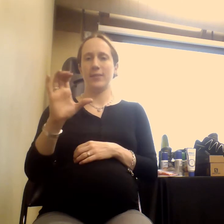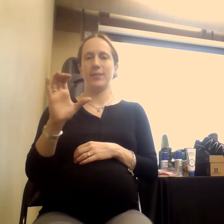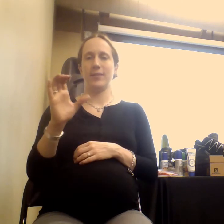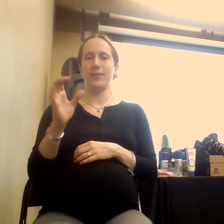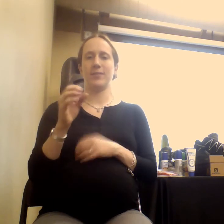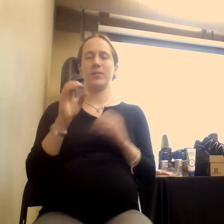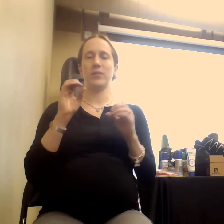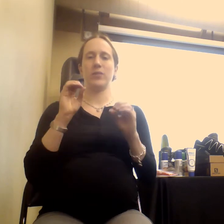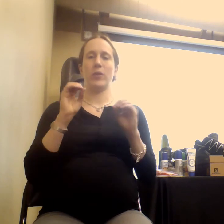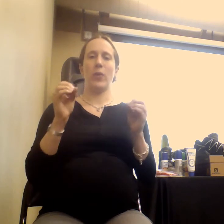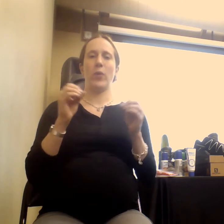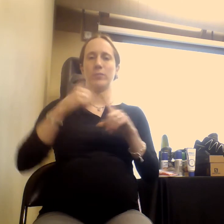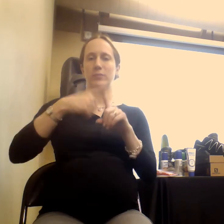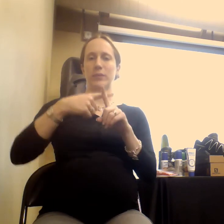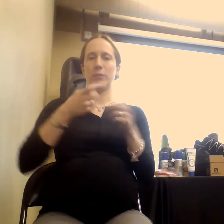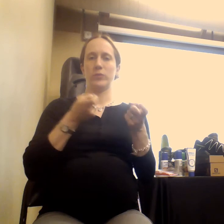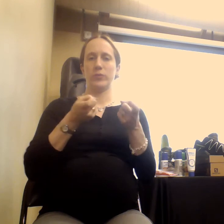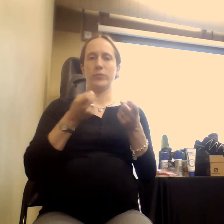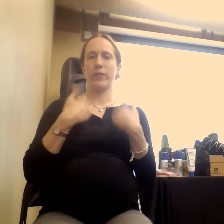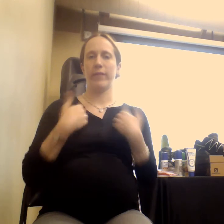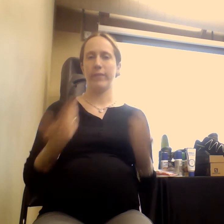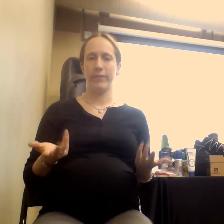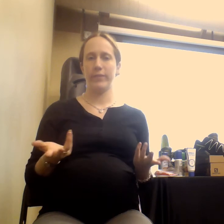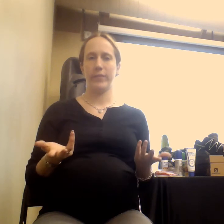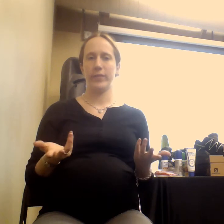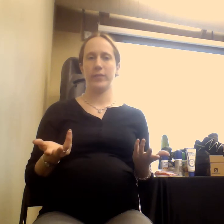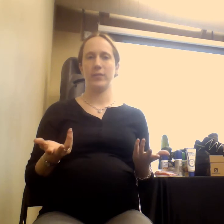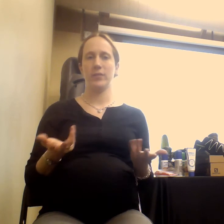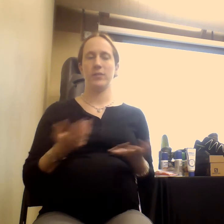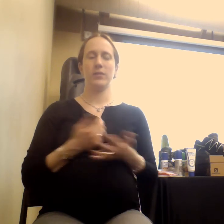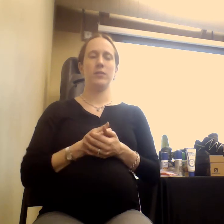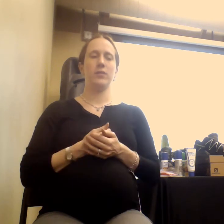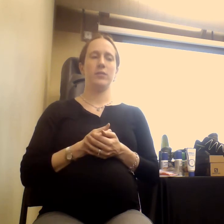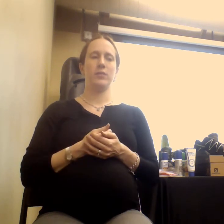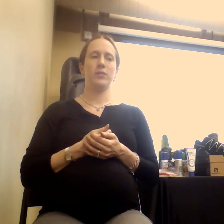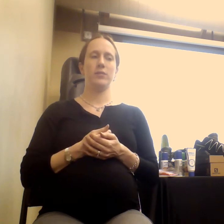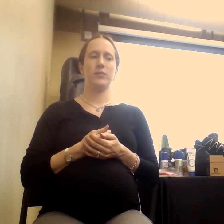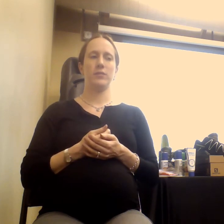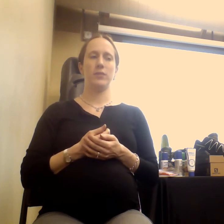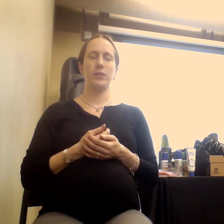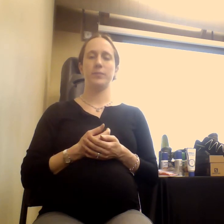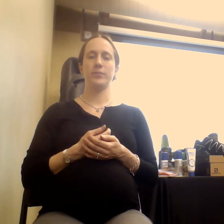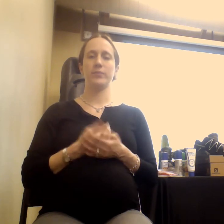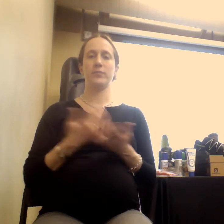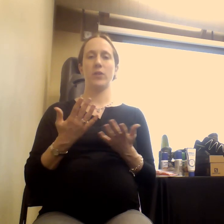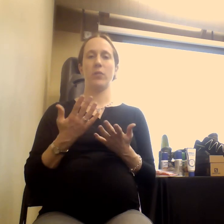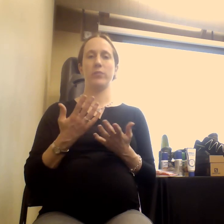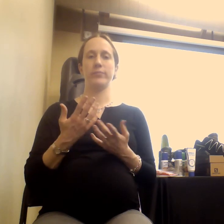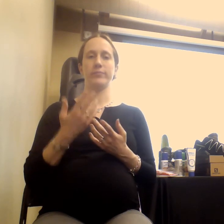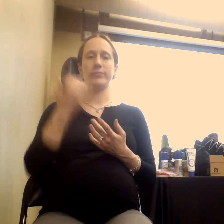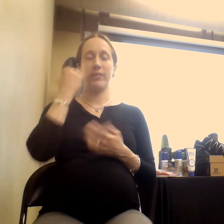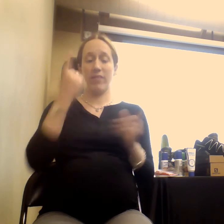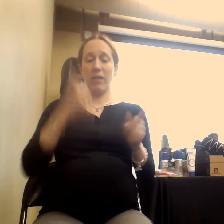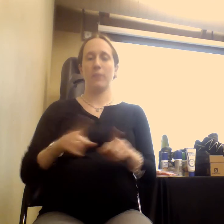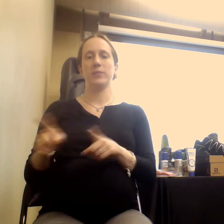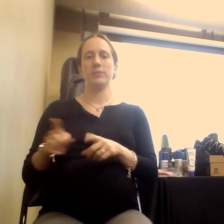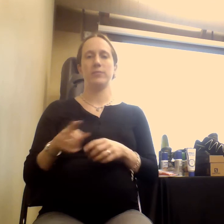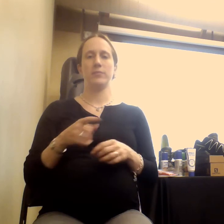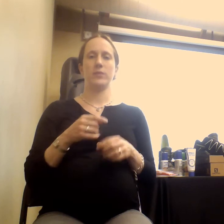in my garage no matter what. I'm gonna get a Windsor, just so it won't separate as quick. Let's